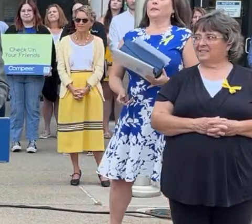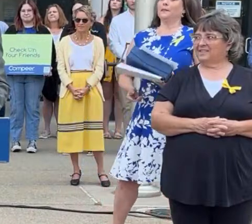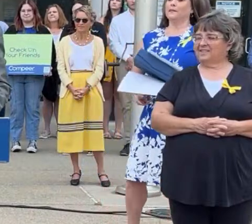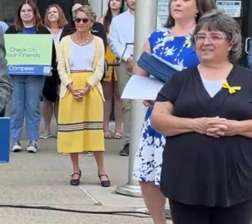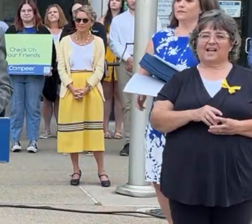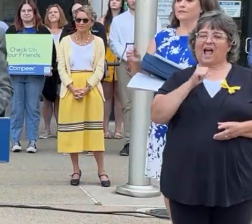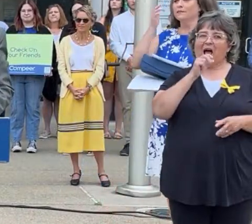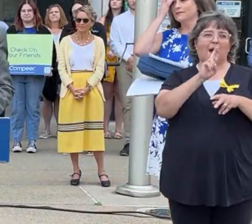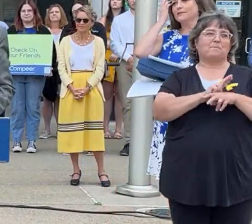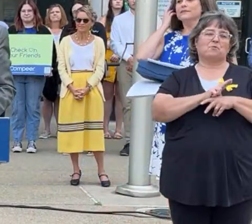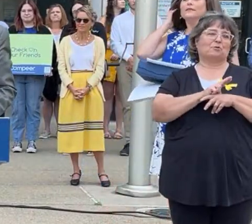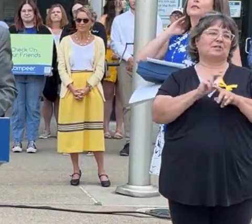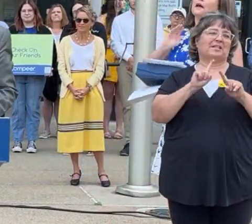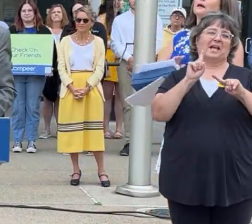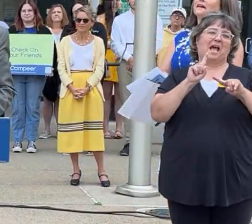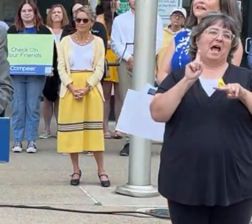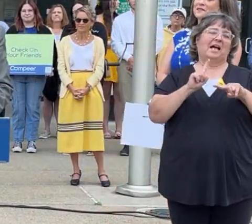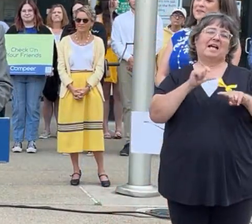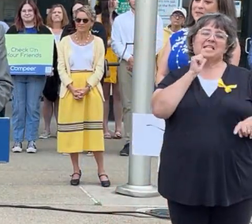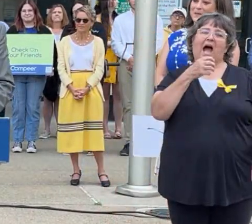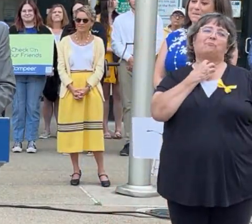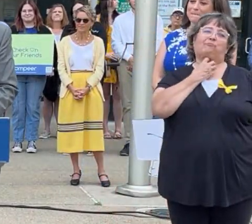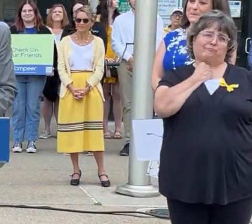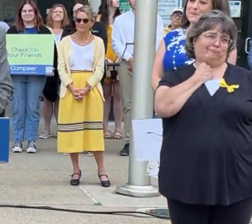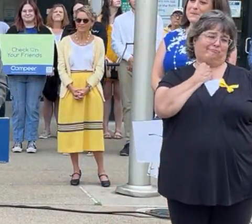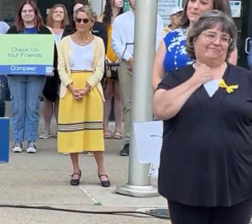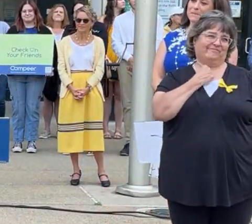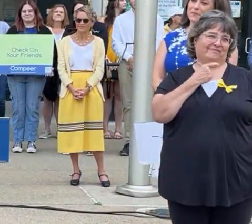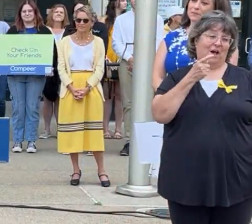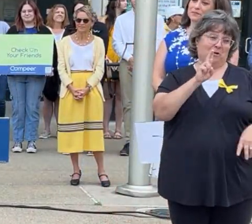I'm not usually speechless, for anybody who knows me.